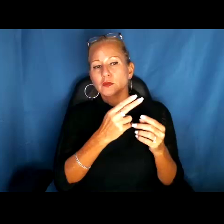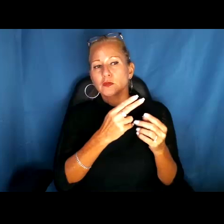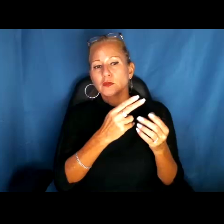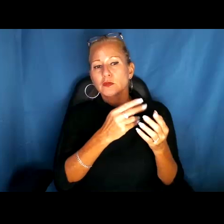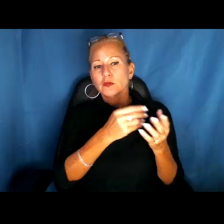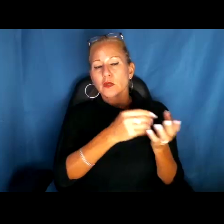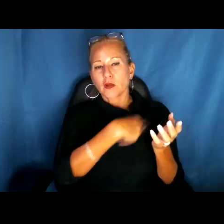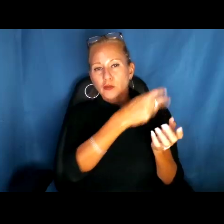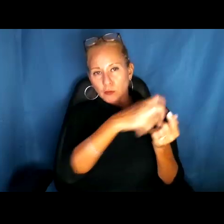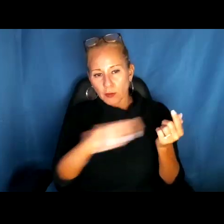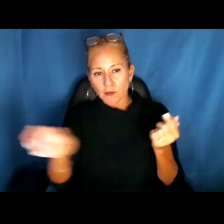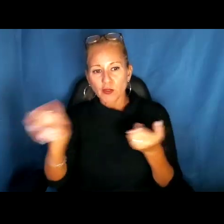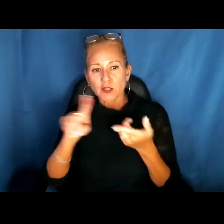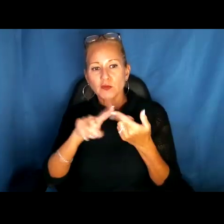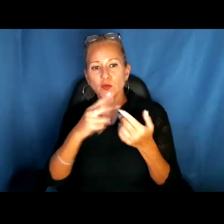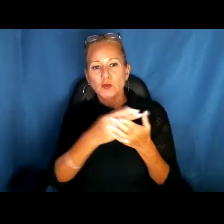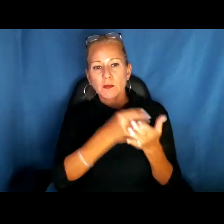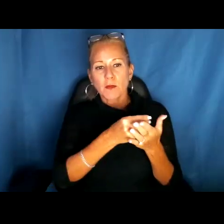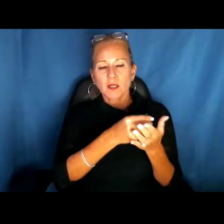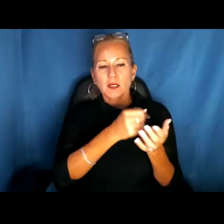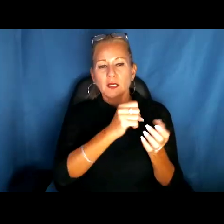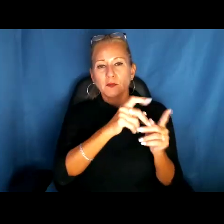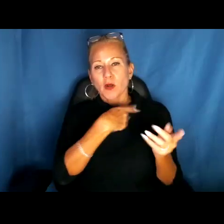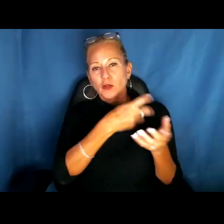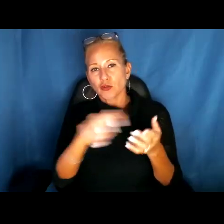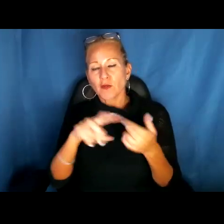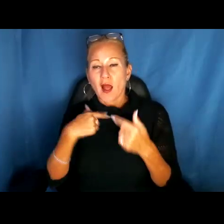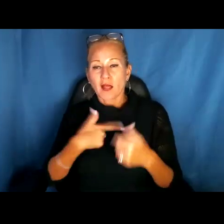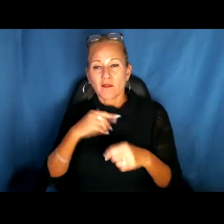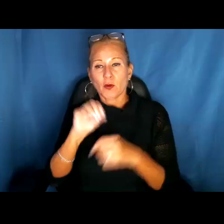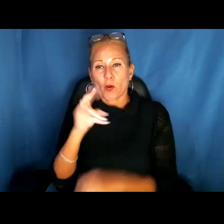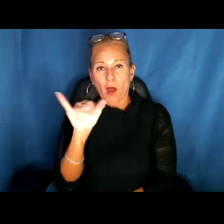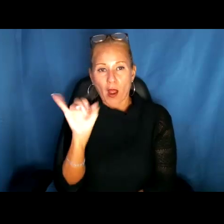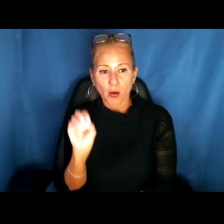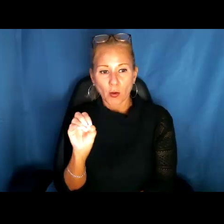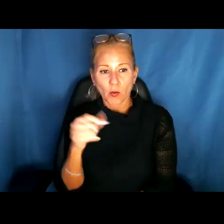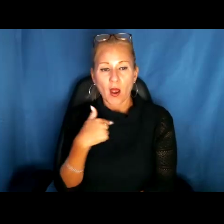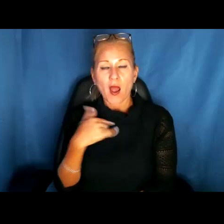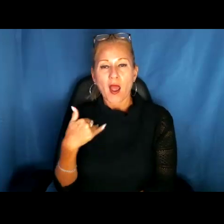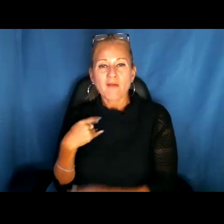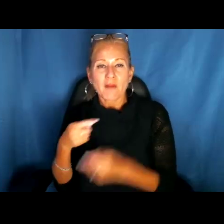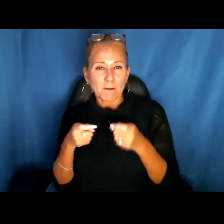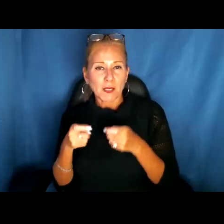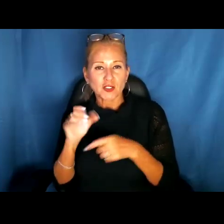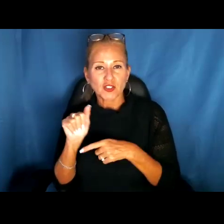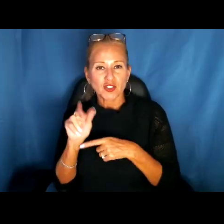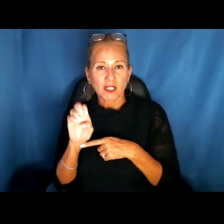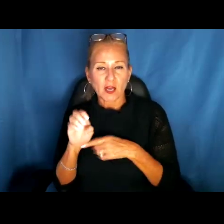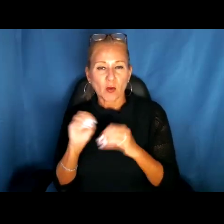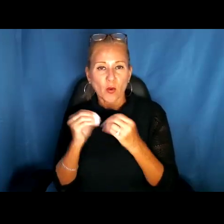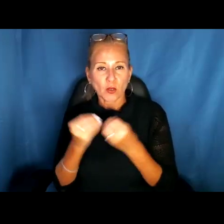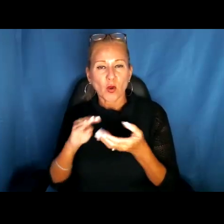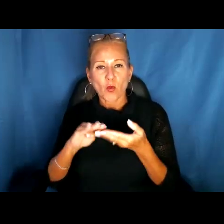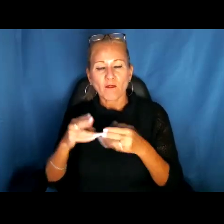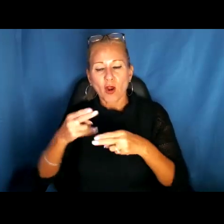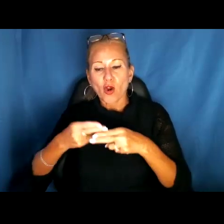into my own apartment. I live in the state of Ohio. I do have a managed care organization waiver